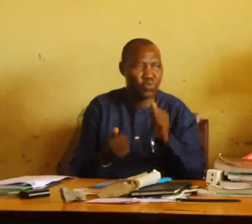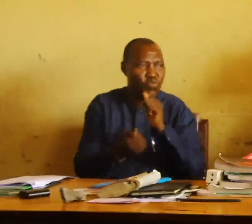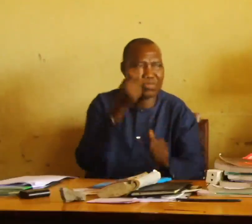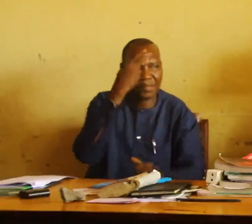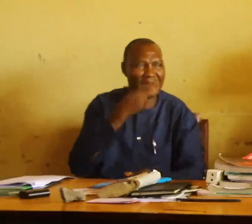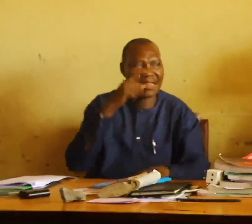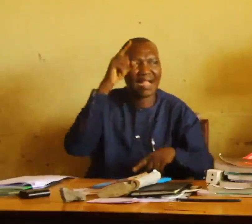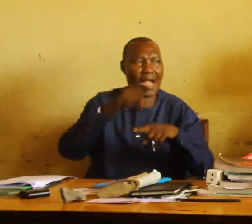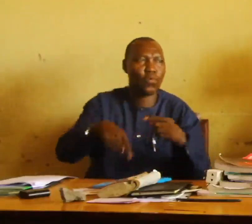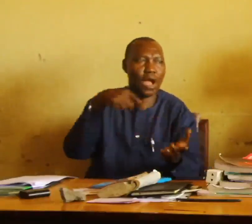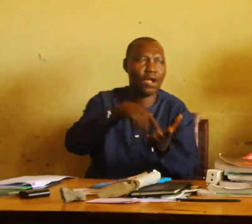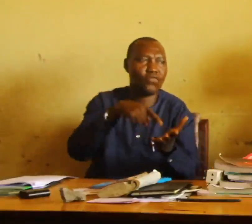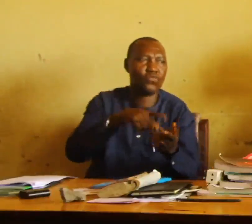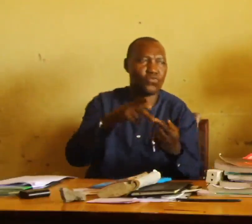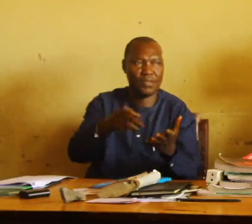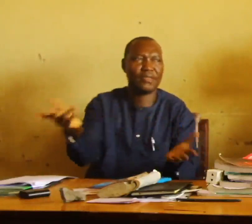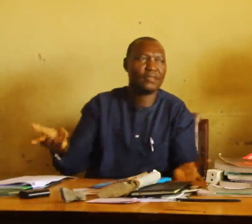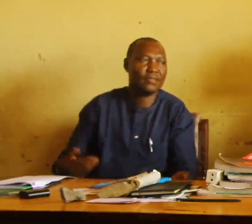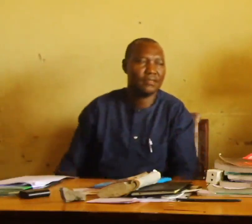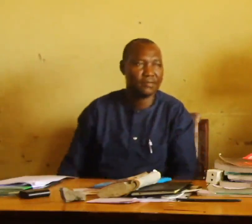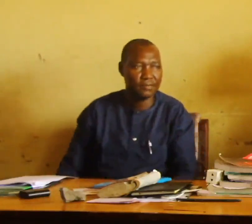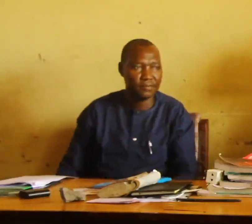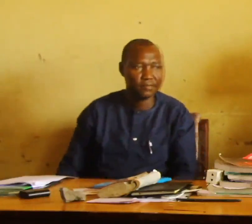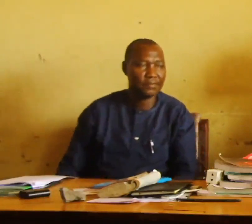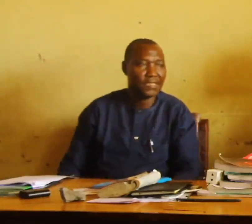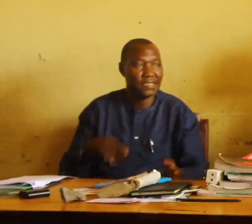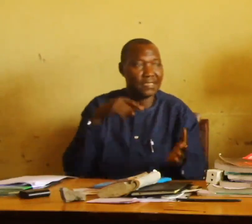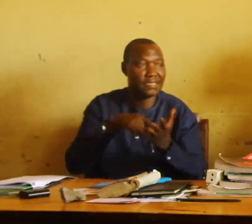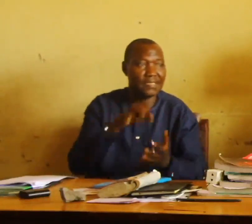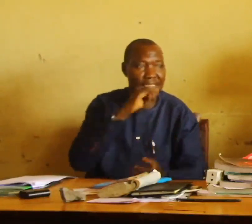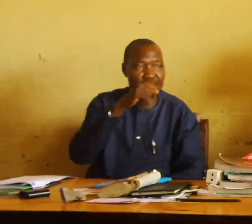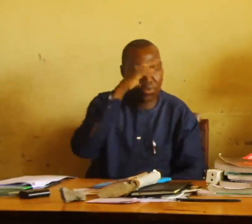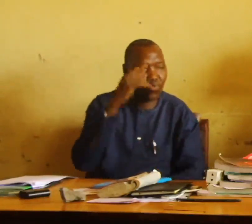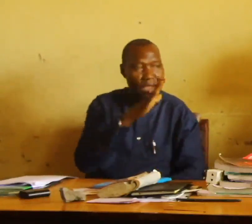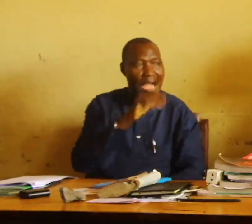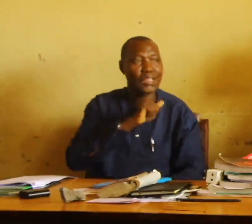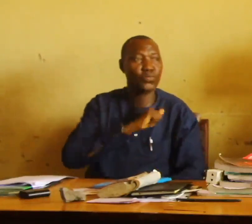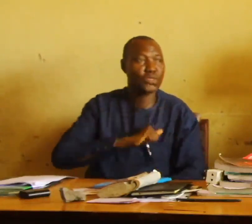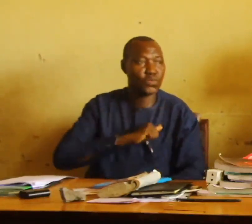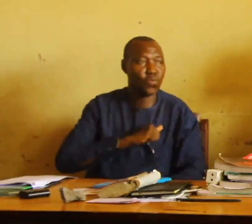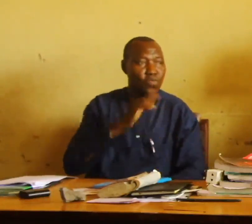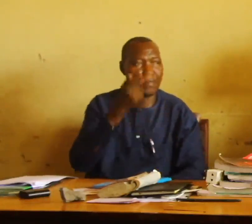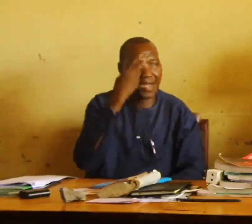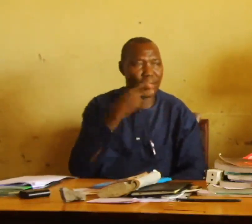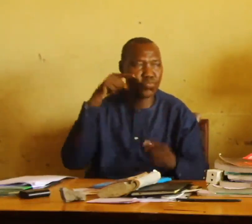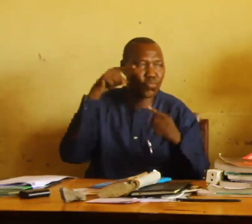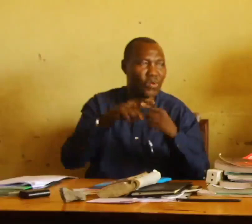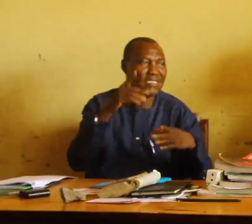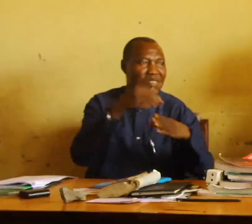Most parents cannot afford to pay the school fees. Because of the attitude of the parent towards the